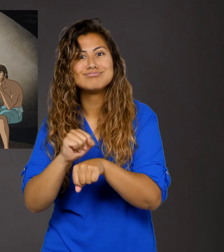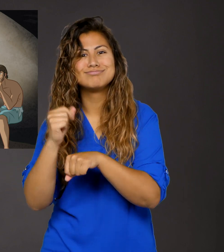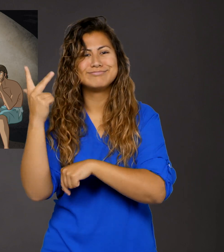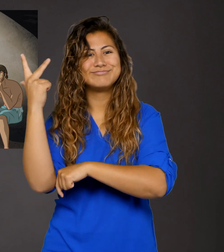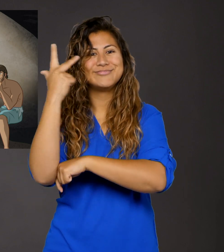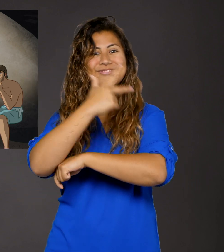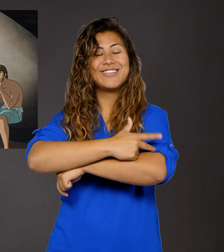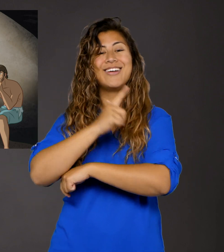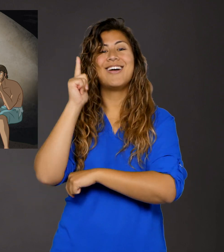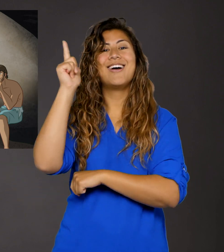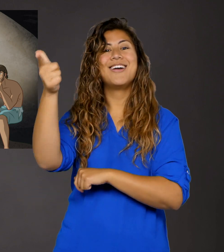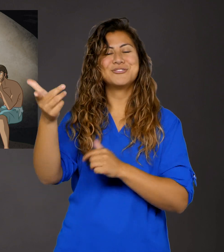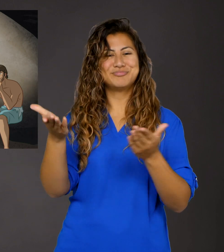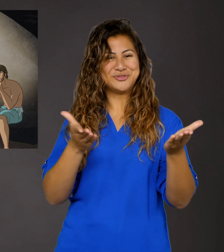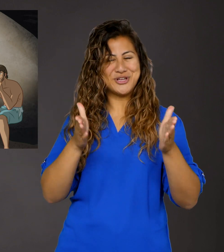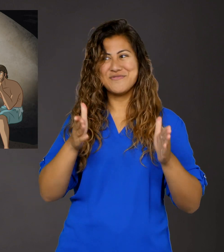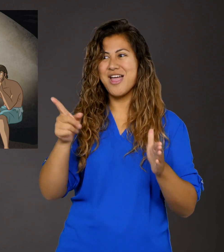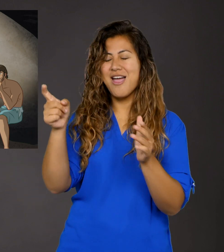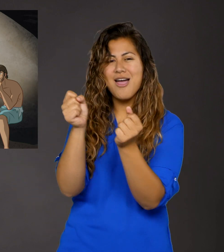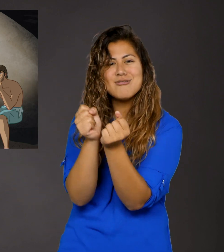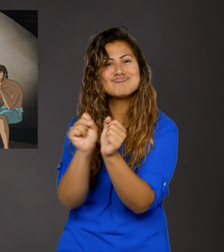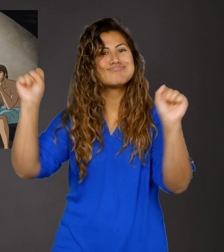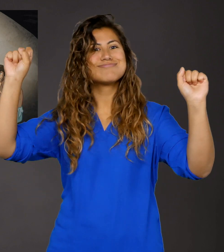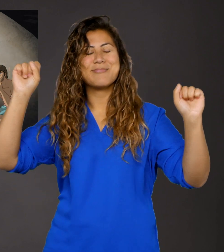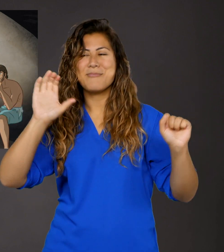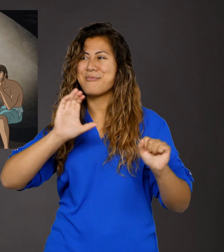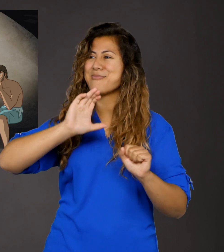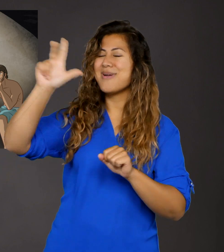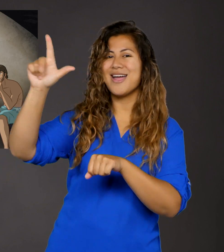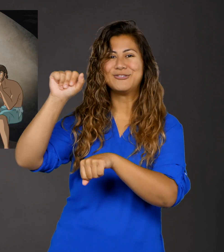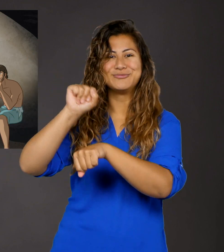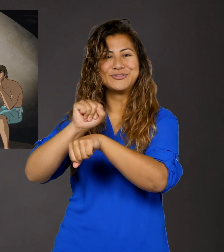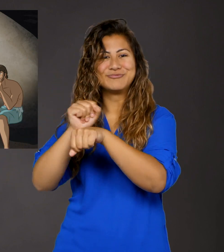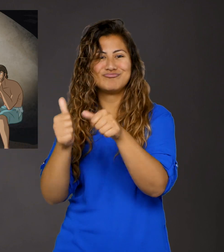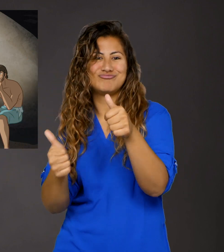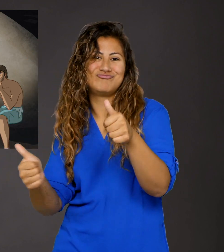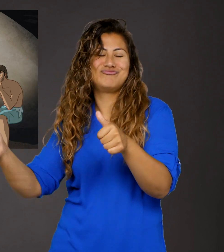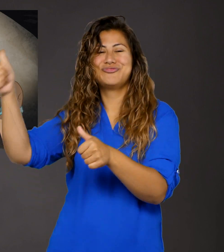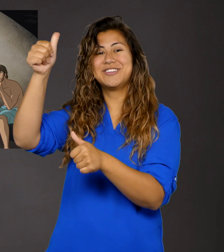3 days later, he was set free to work for Pharaoh again.